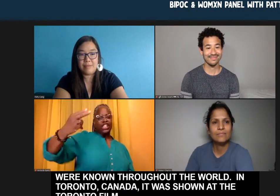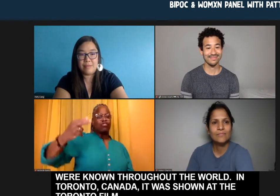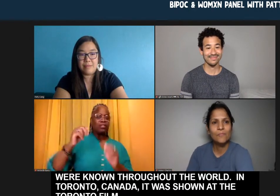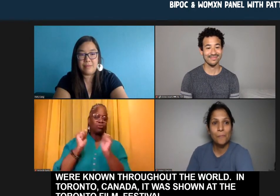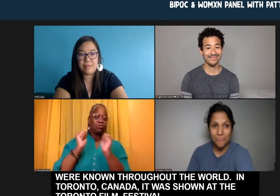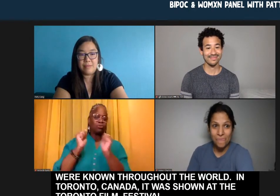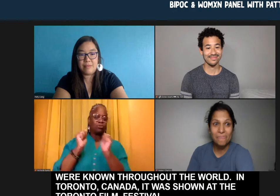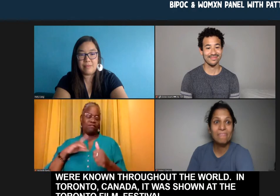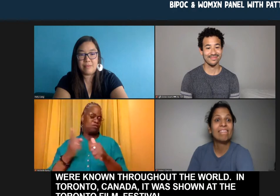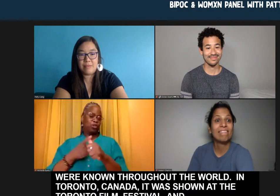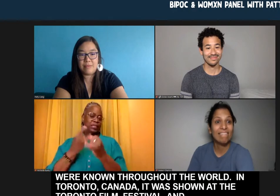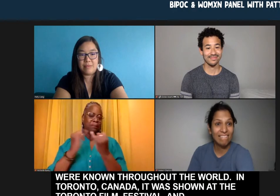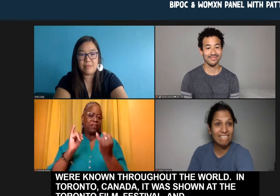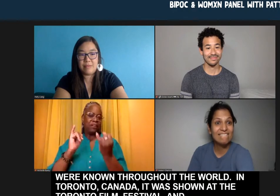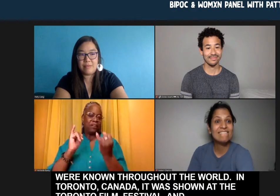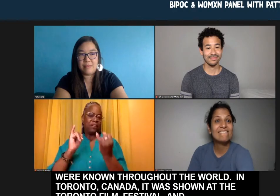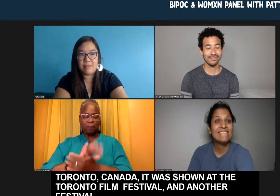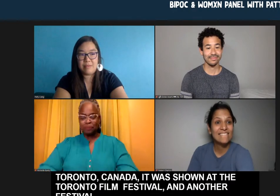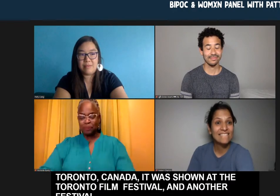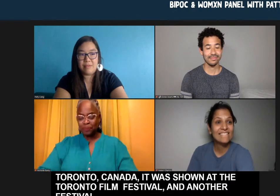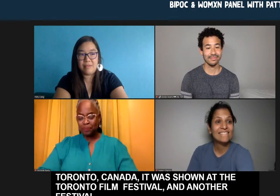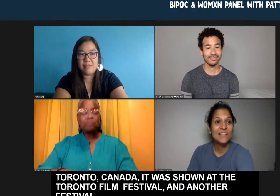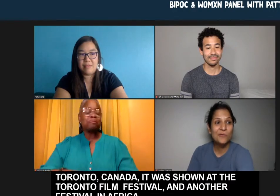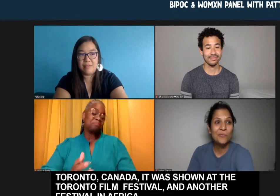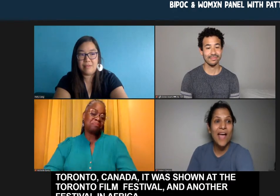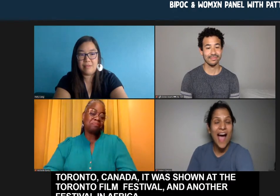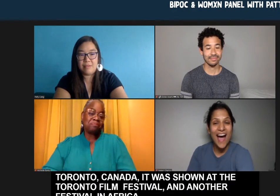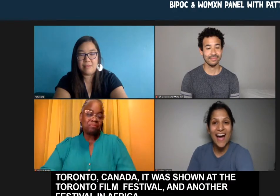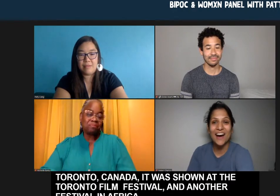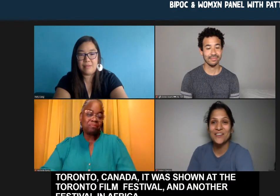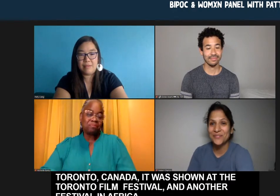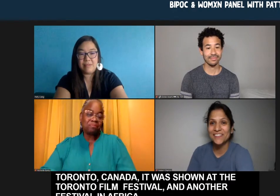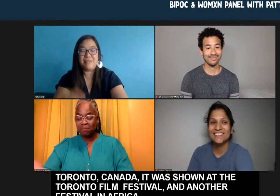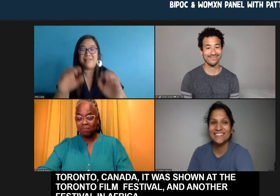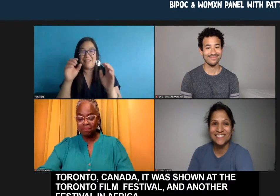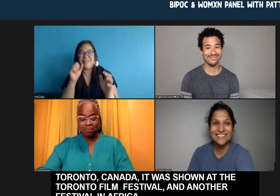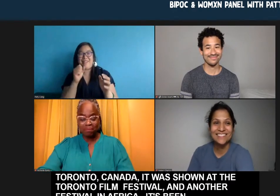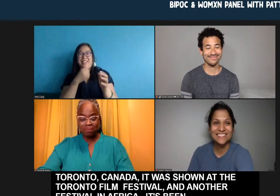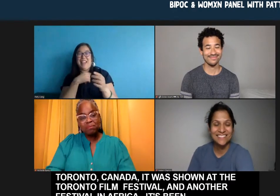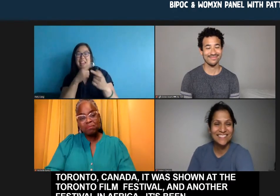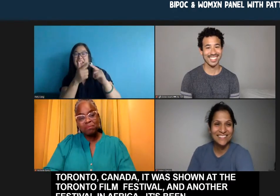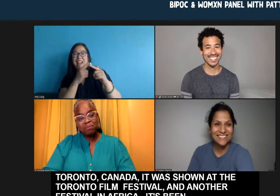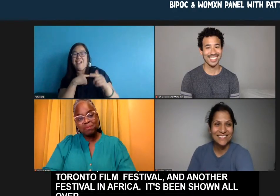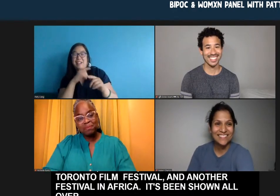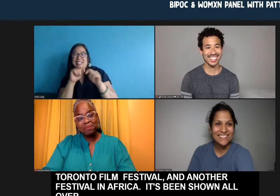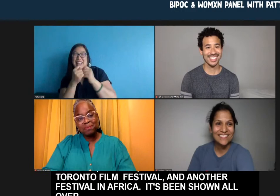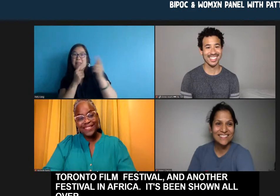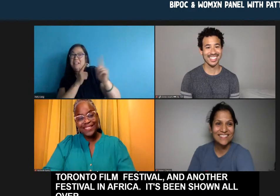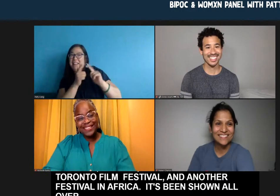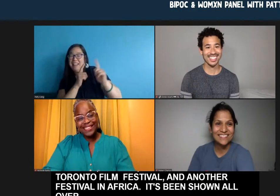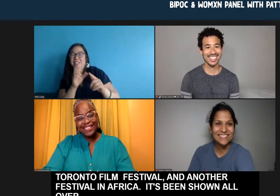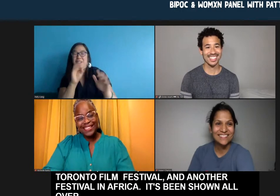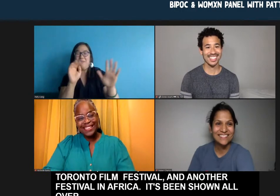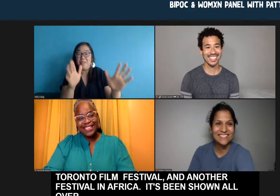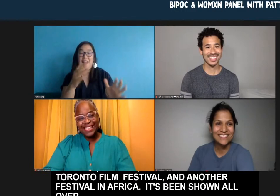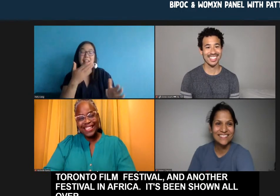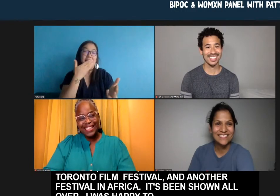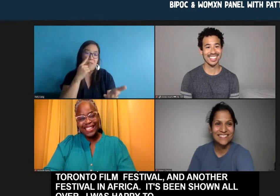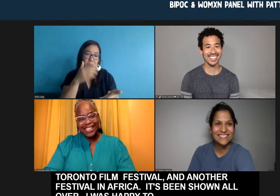that accomplishment and to be a history-making person of showing that representation for the first time. Wow, I'm talking